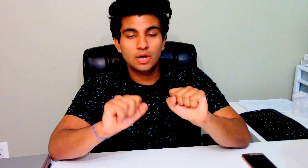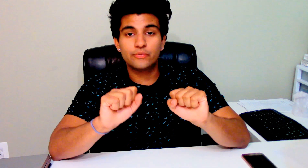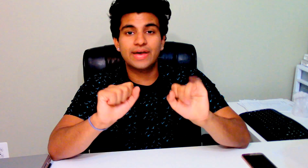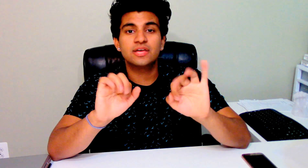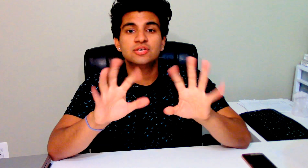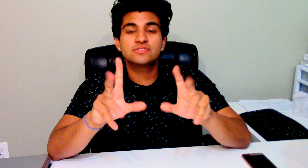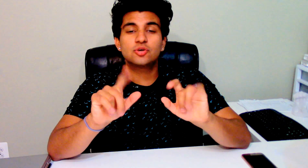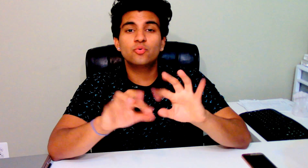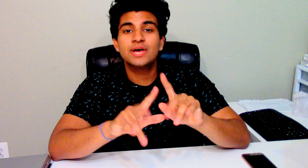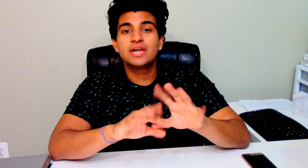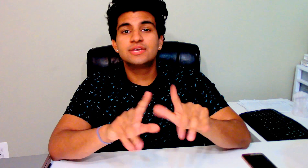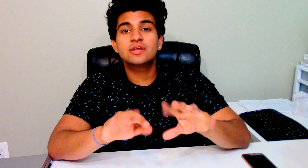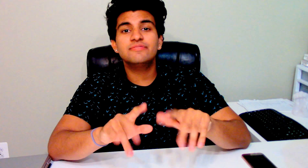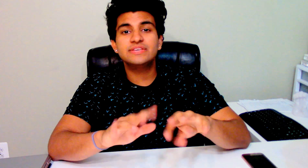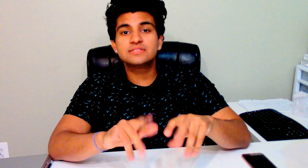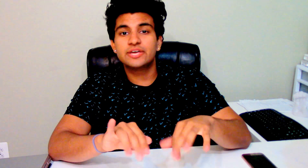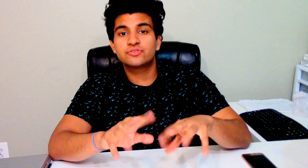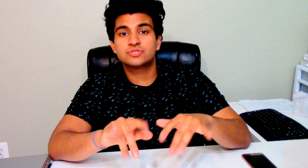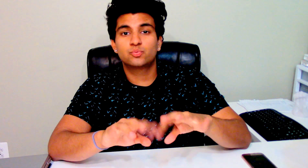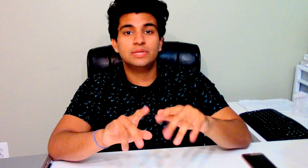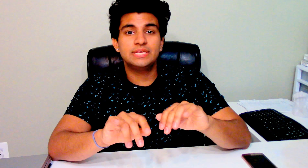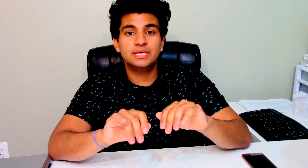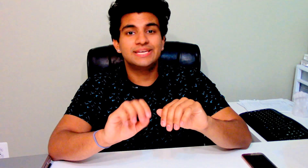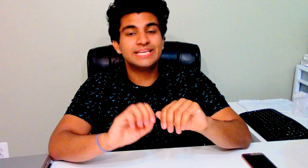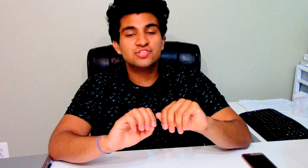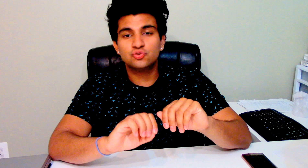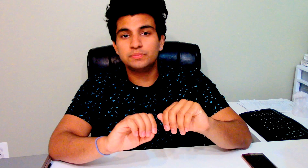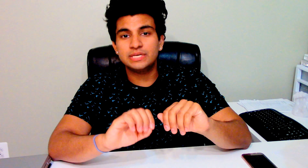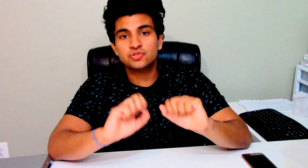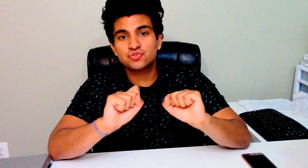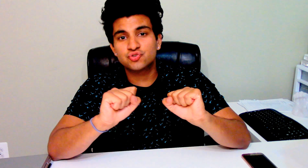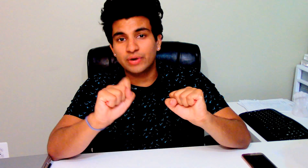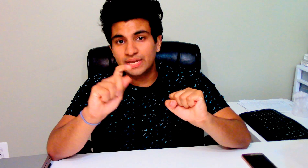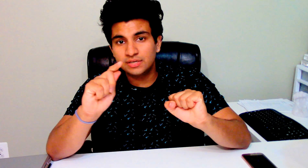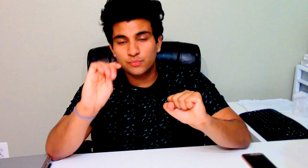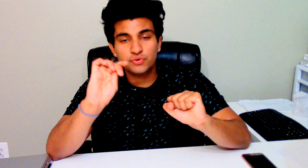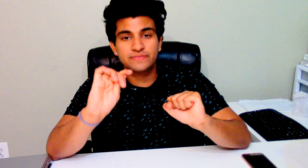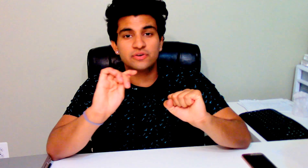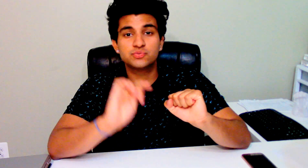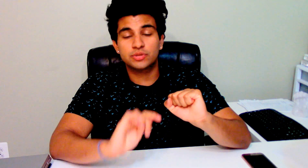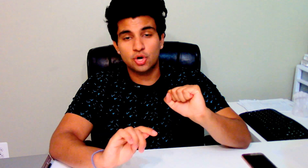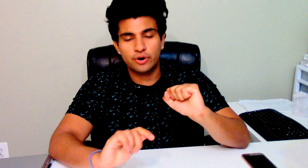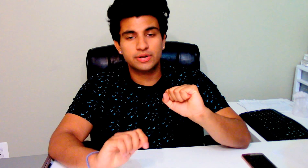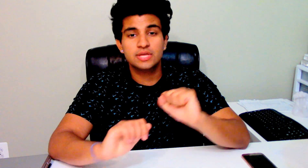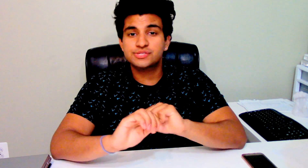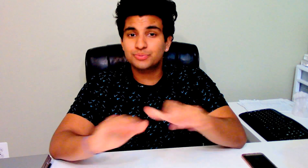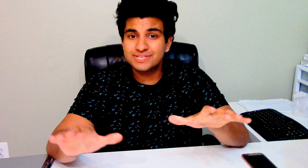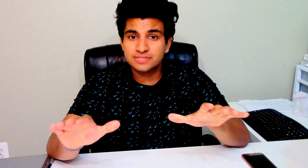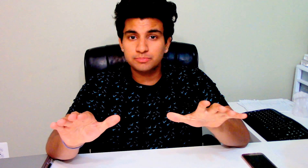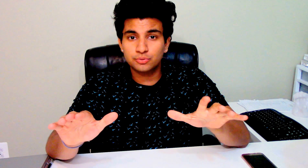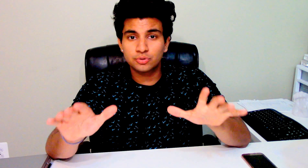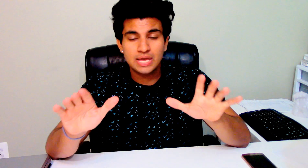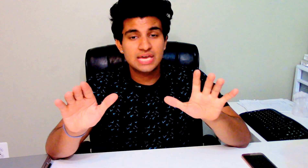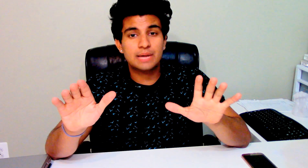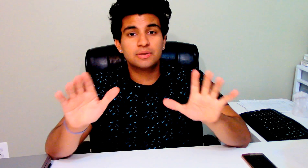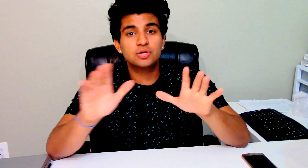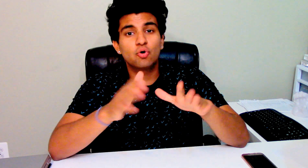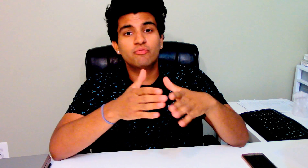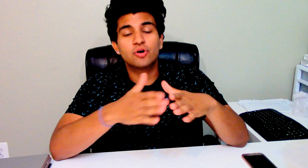Okay, so none of these letters really need to be strained with your fingers really hard. It's pretty simple, and I'm going to go over all